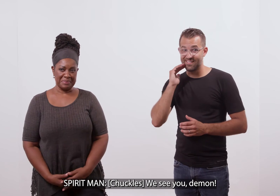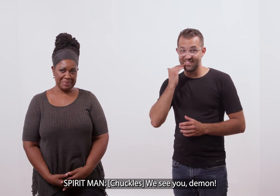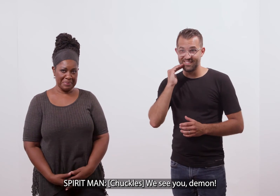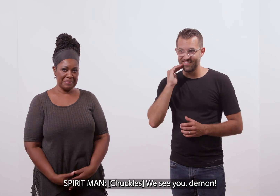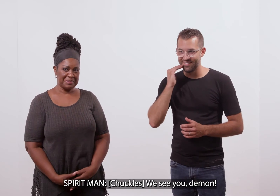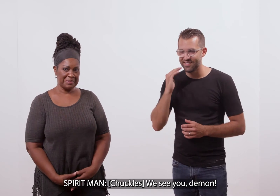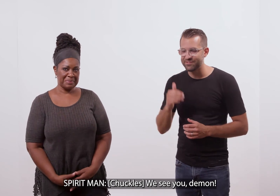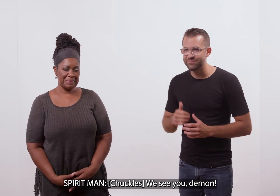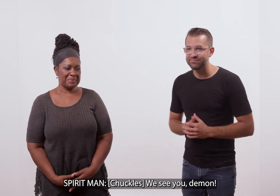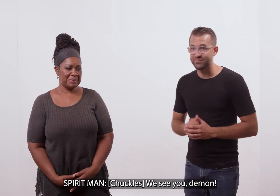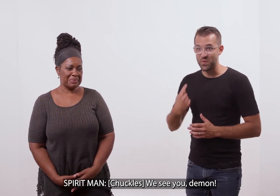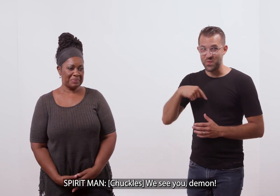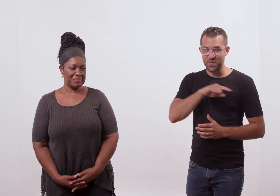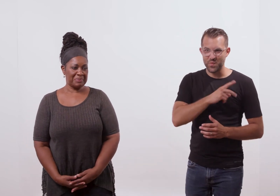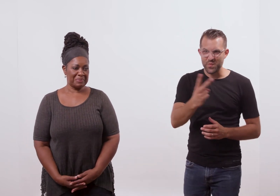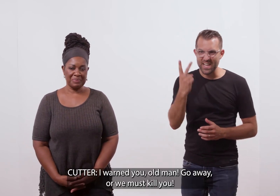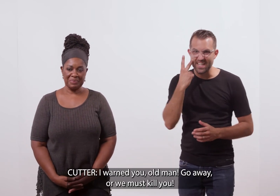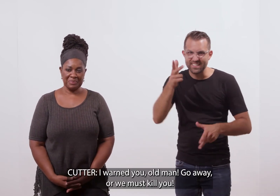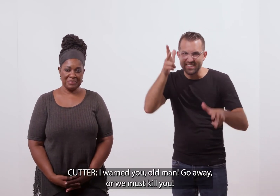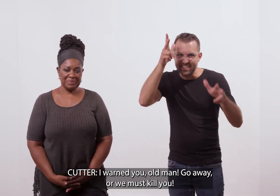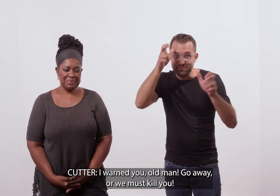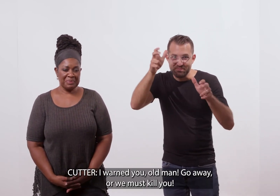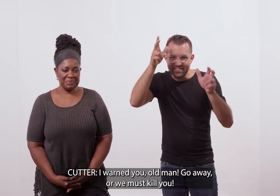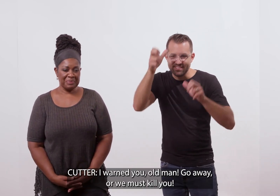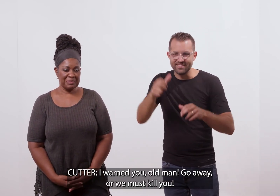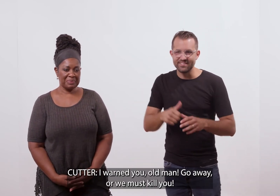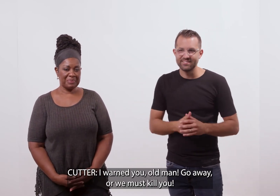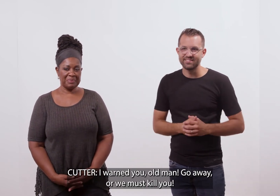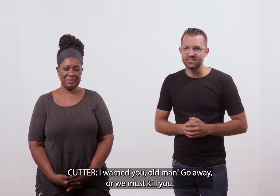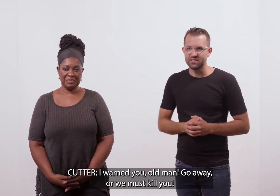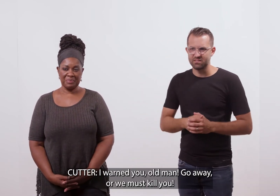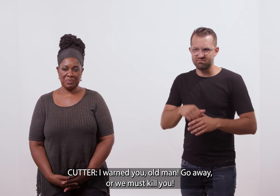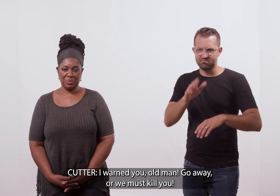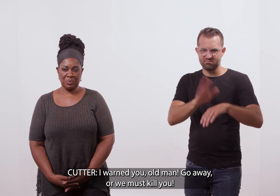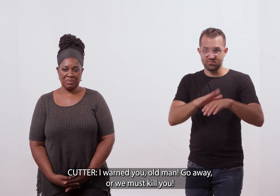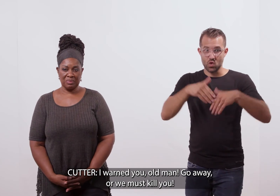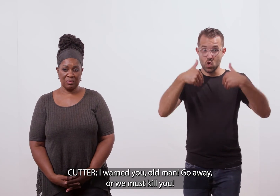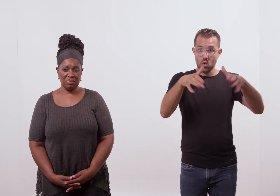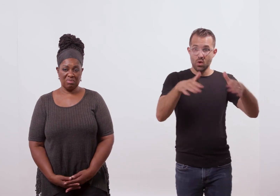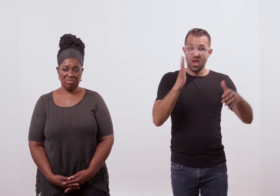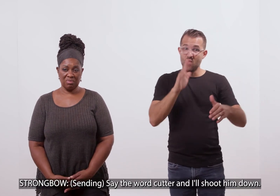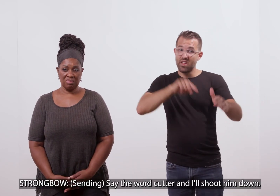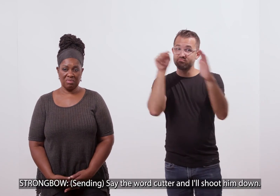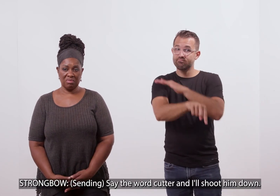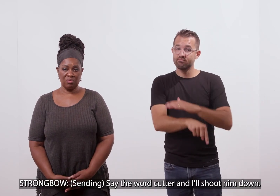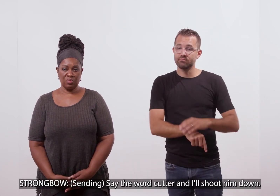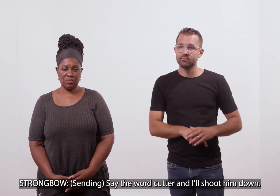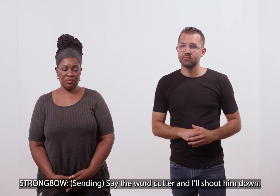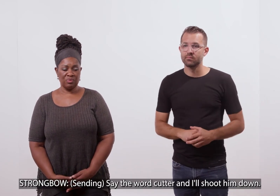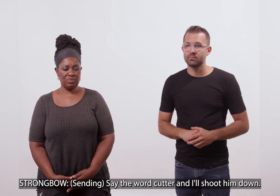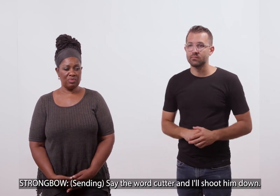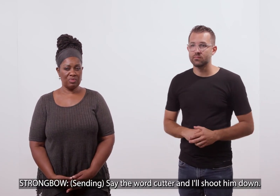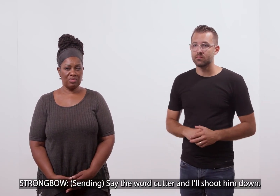We see you, demon. Warned you, old man. Go away or we must kill you. Say the word, Cutter,